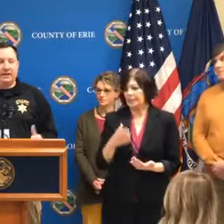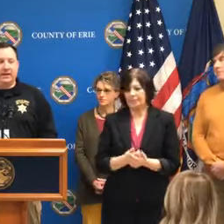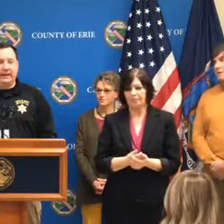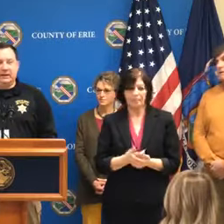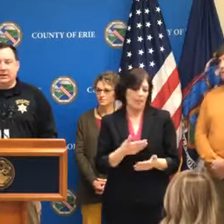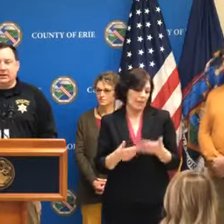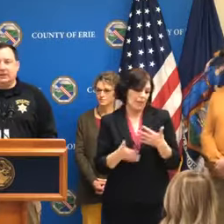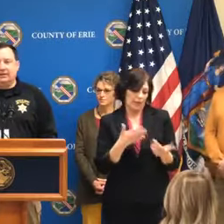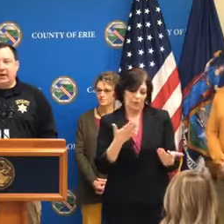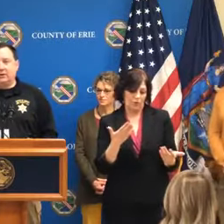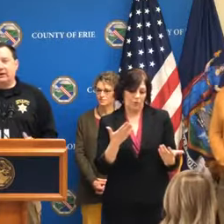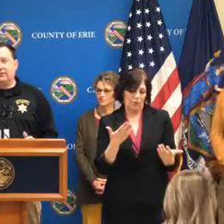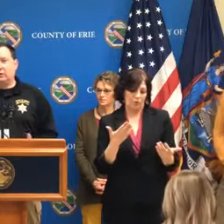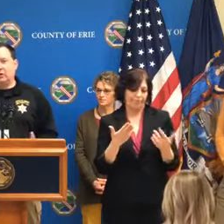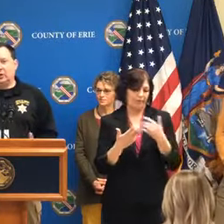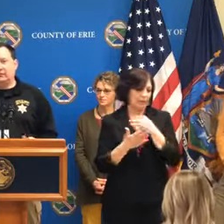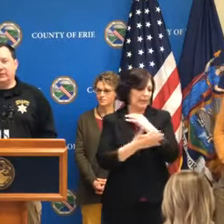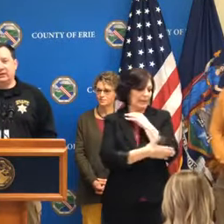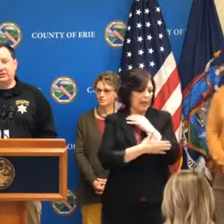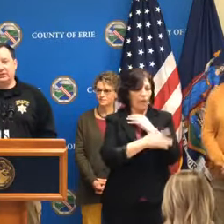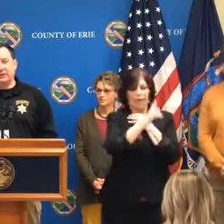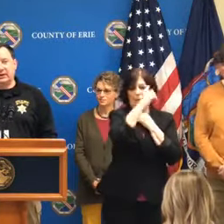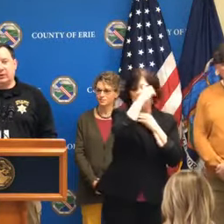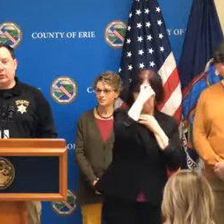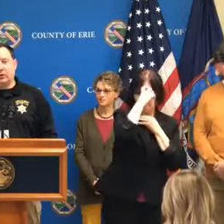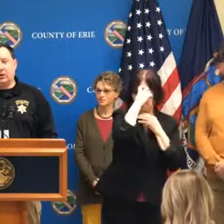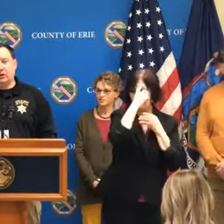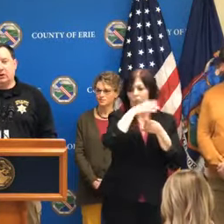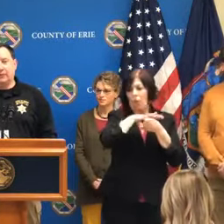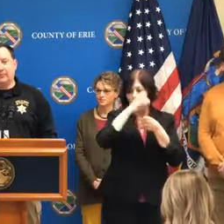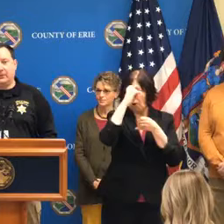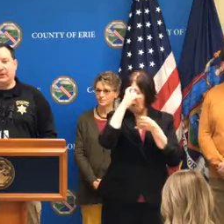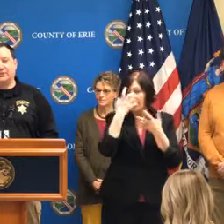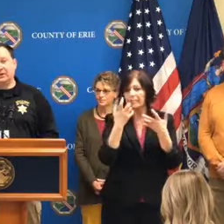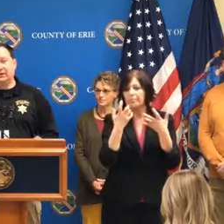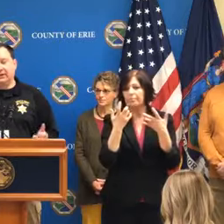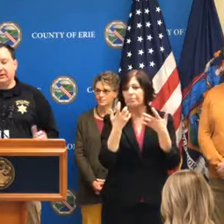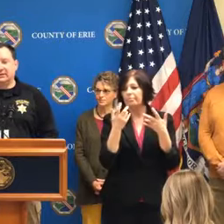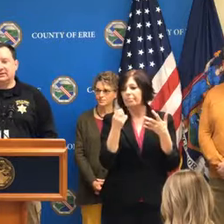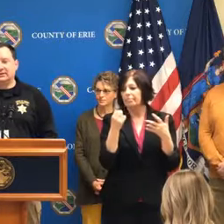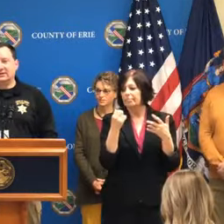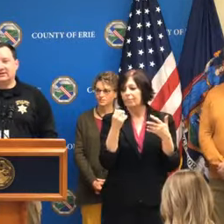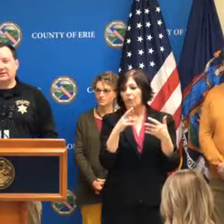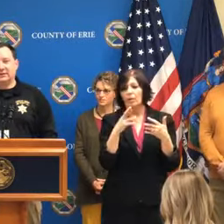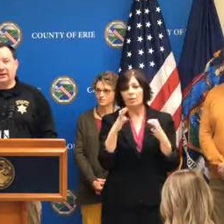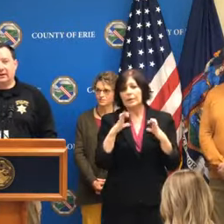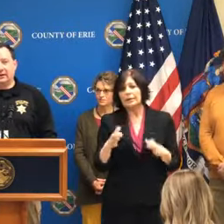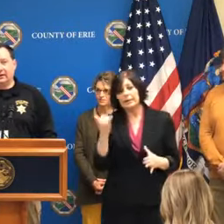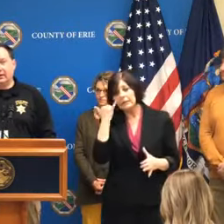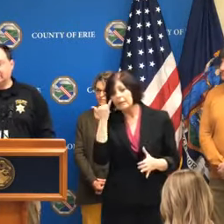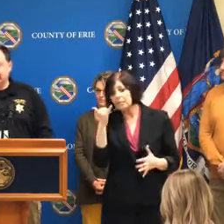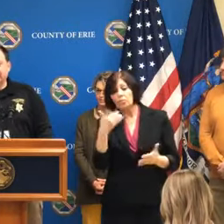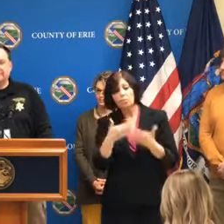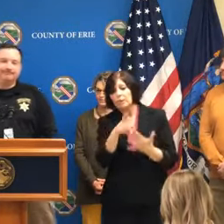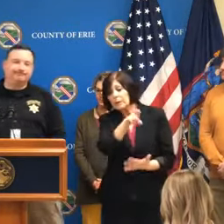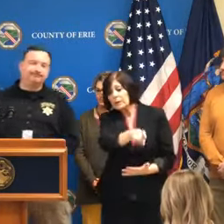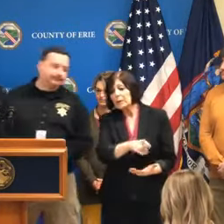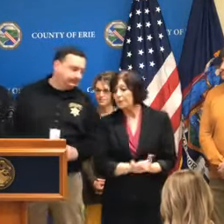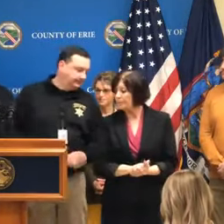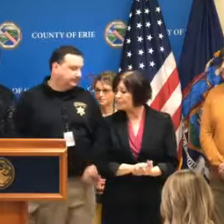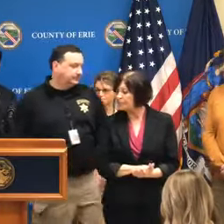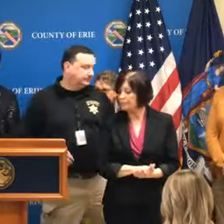either by the county, local governments, or ultimately citizens at large.